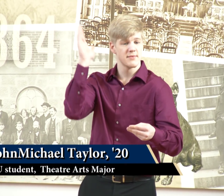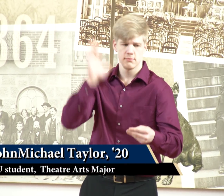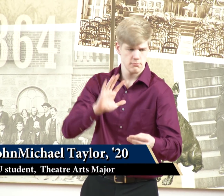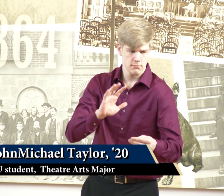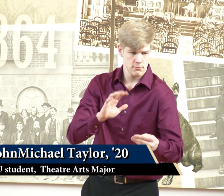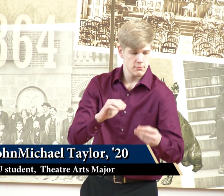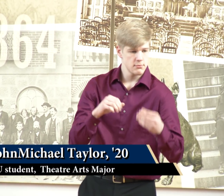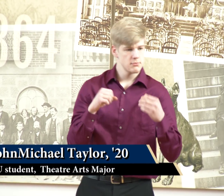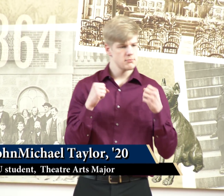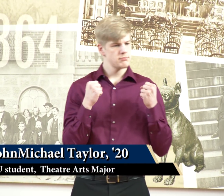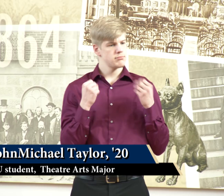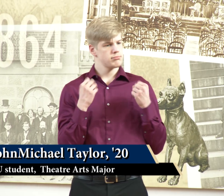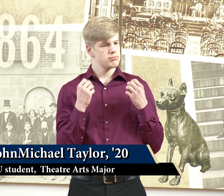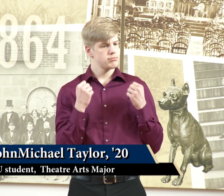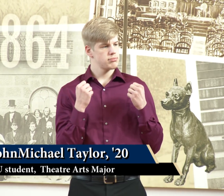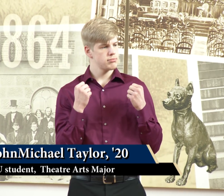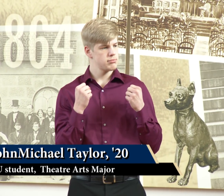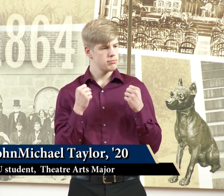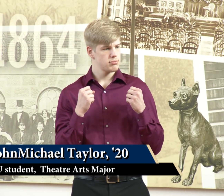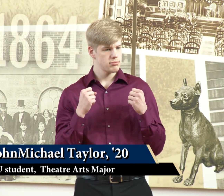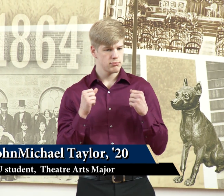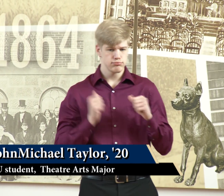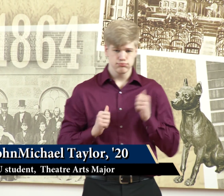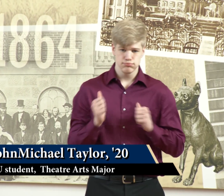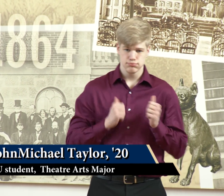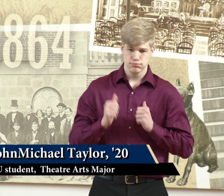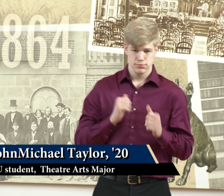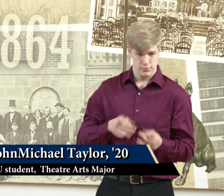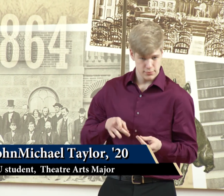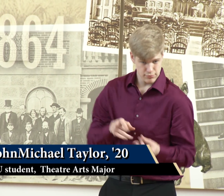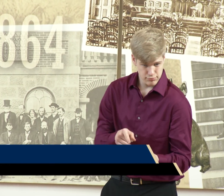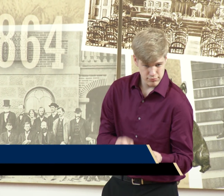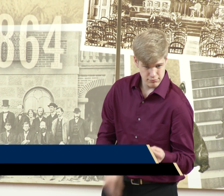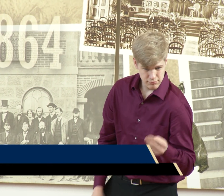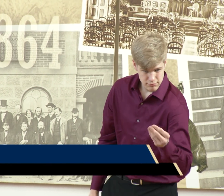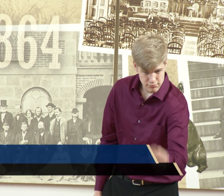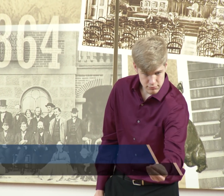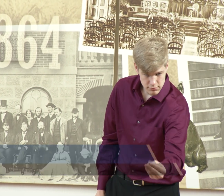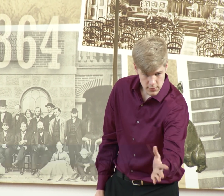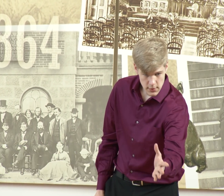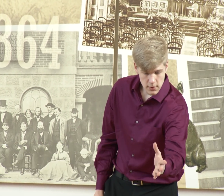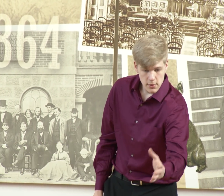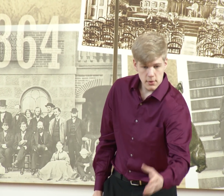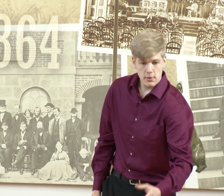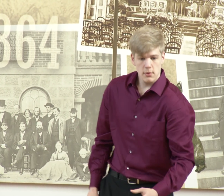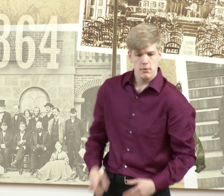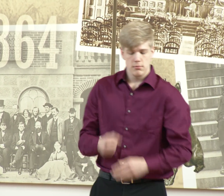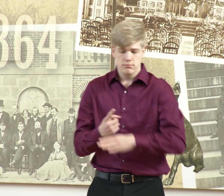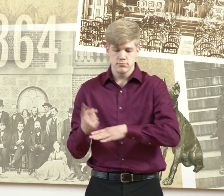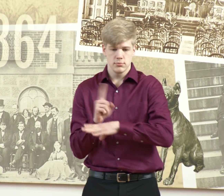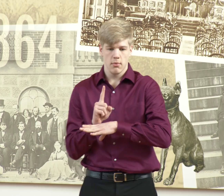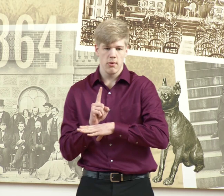Speak the speech, I pray you, as I once pronounced it to you, triplingly on the